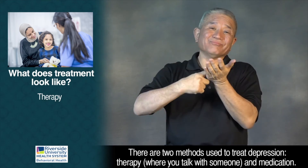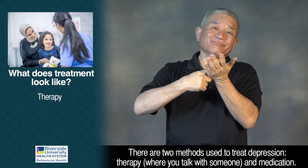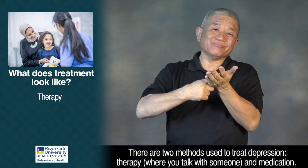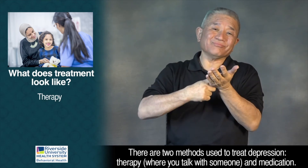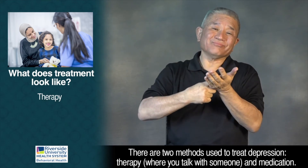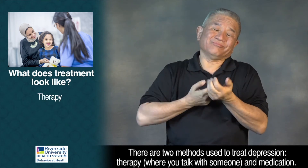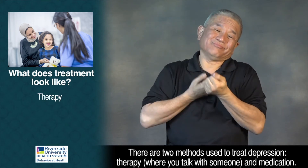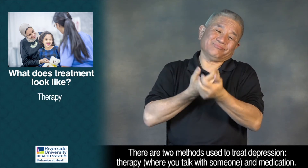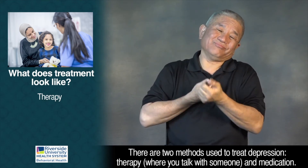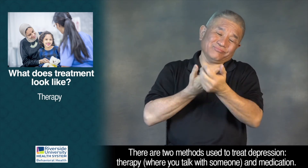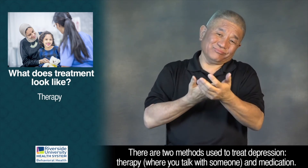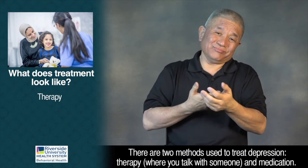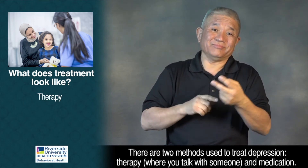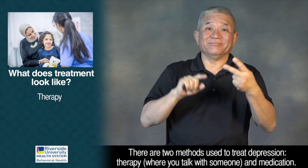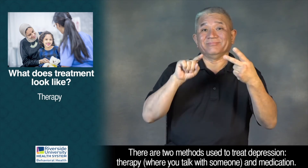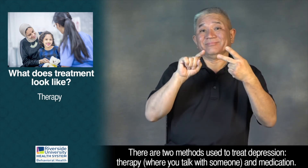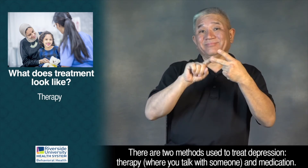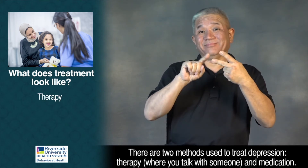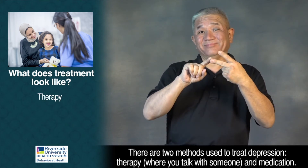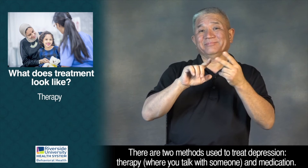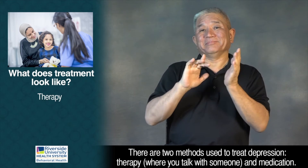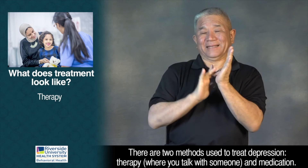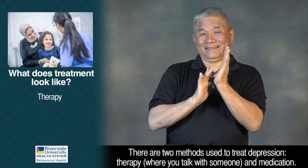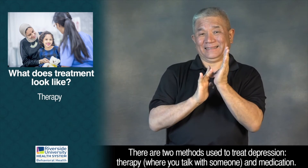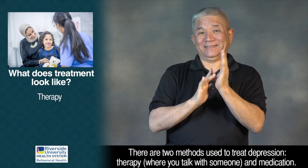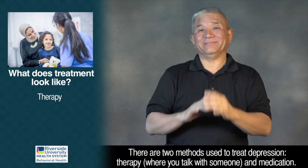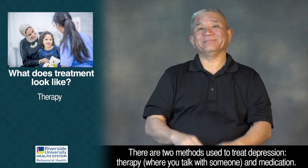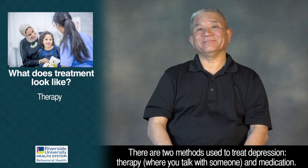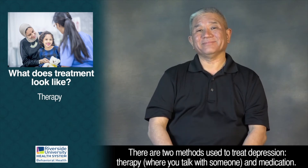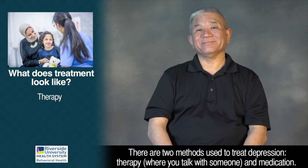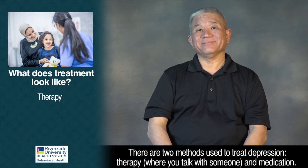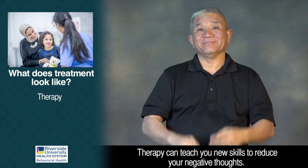and medication.